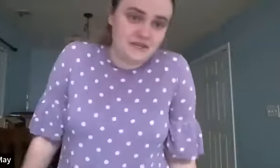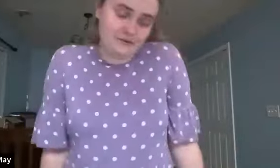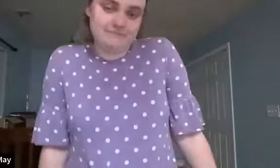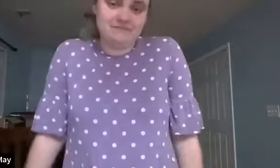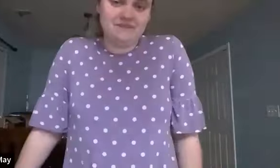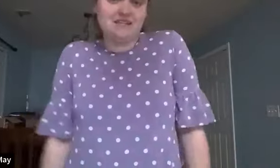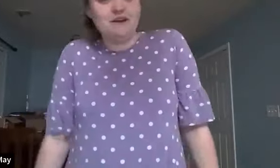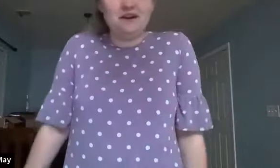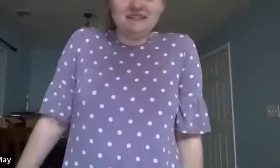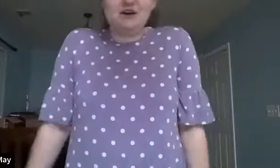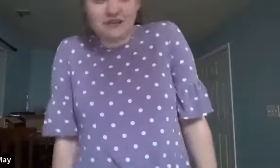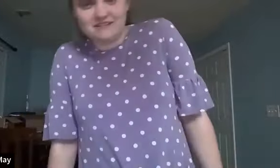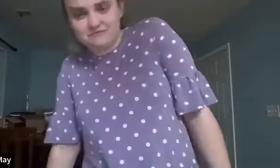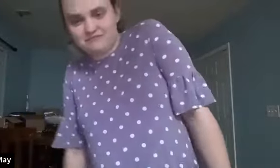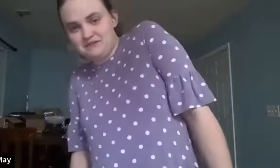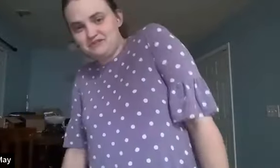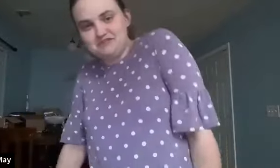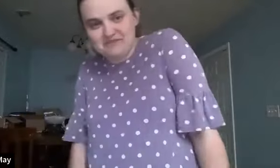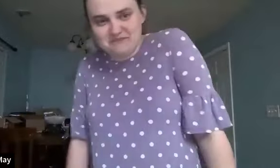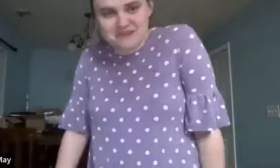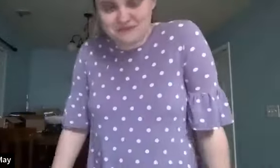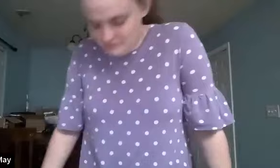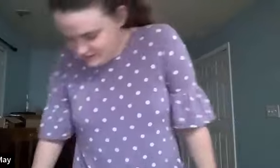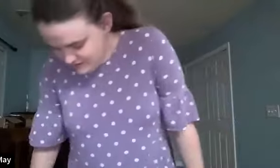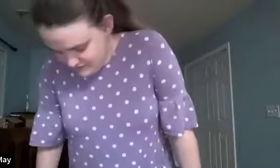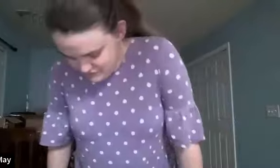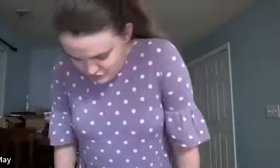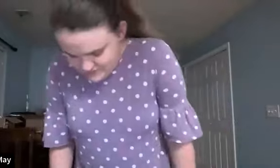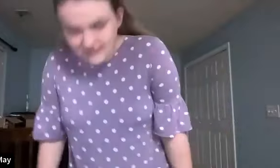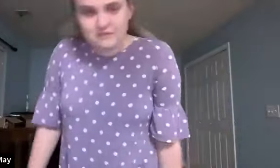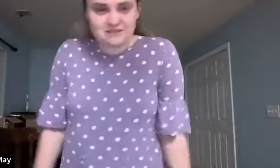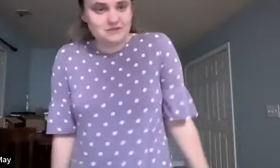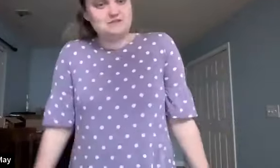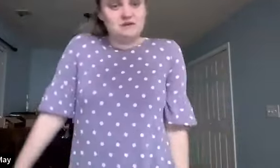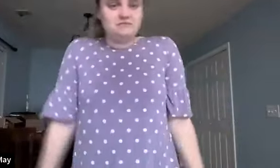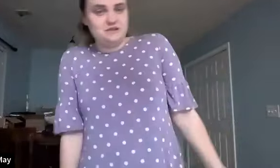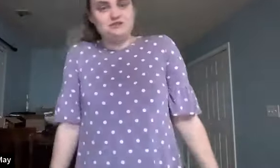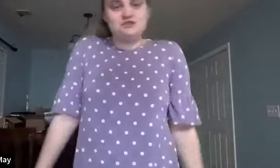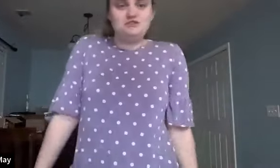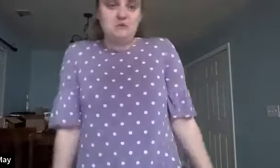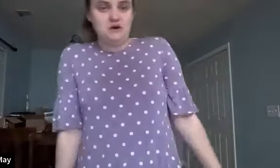Penguin. It's very hard to tell because cameras are not the best. Zoom is not the best for this one, but you just do that waddle